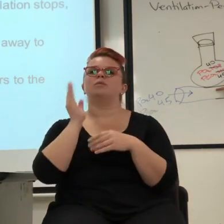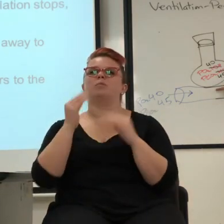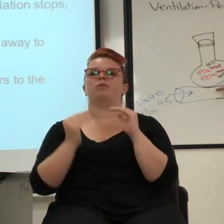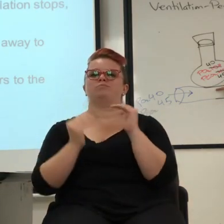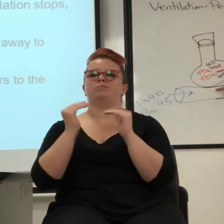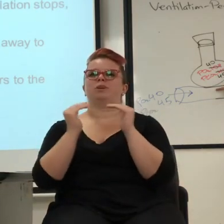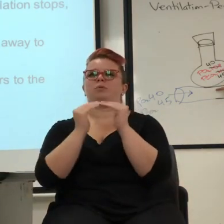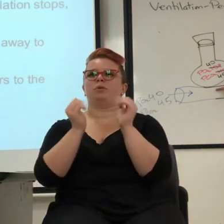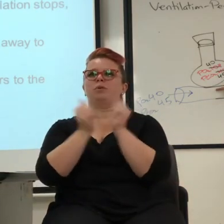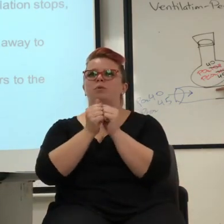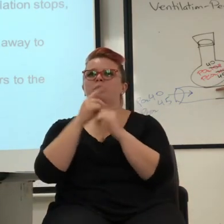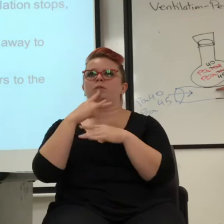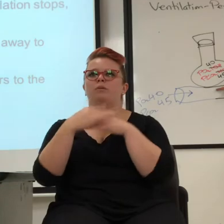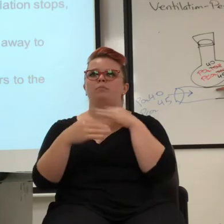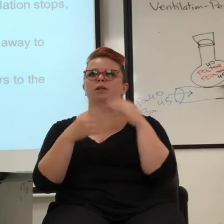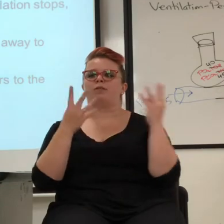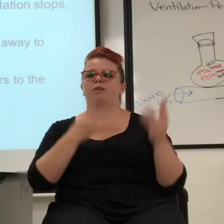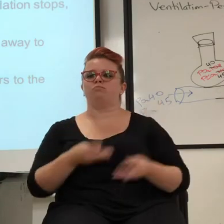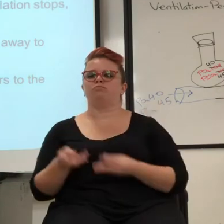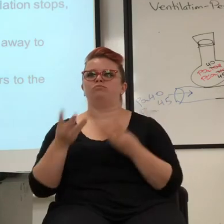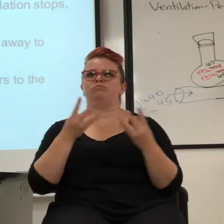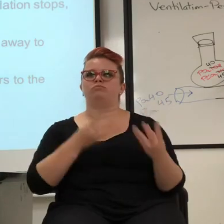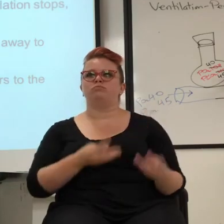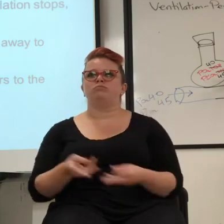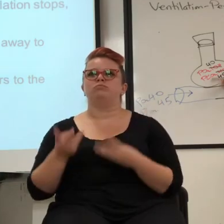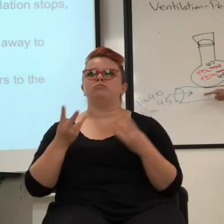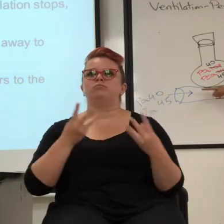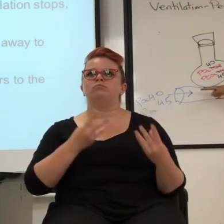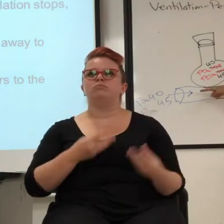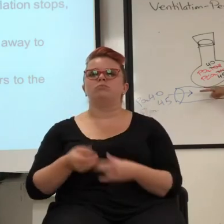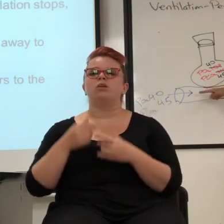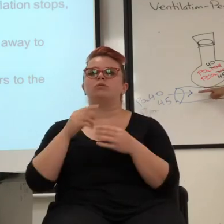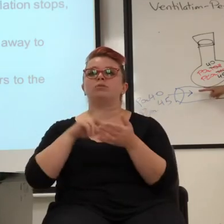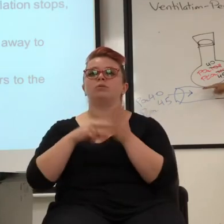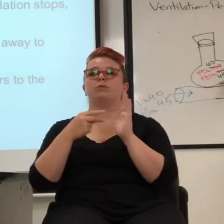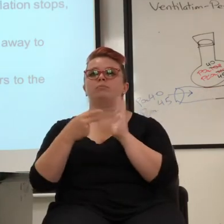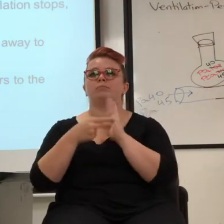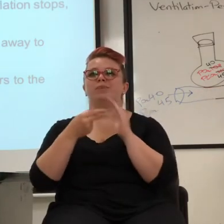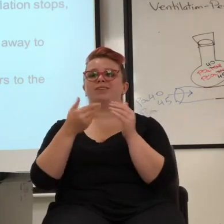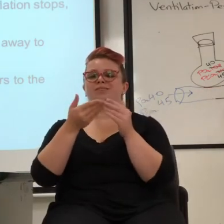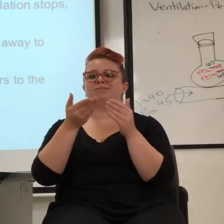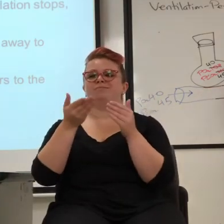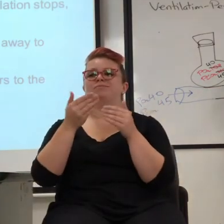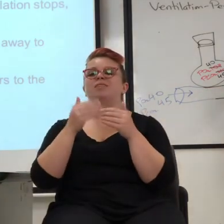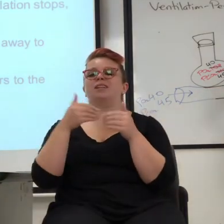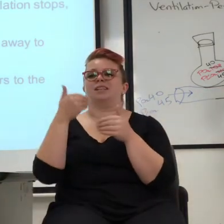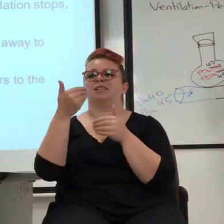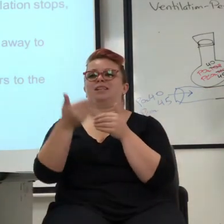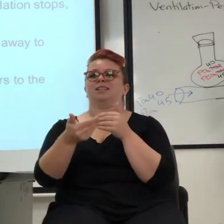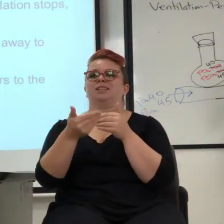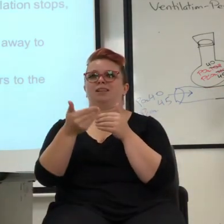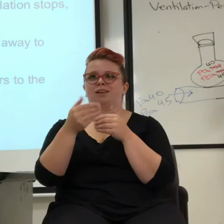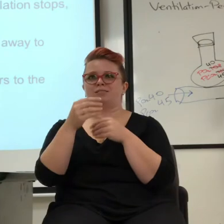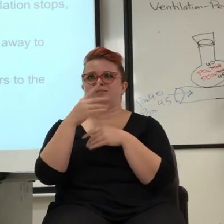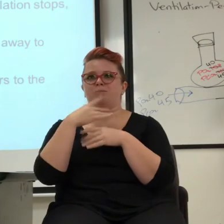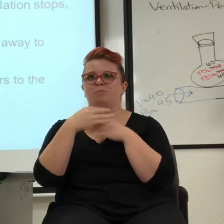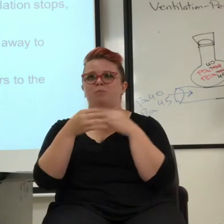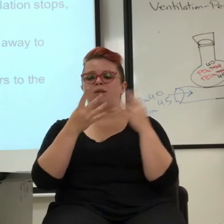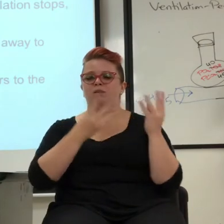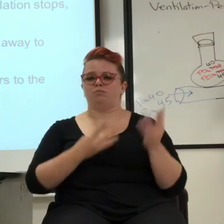by. Okay, so therefore, the next batch of blood that flows by is coming out.